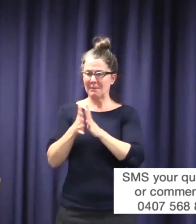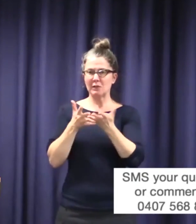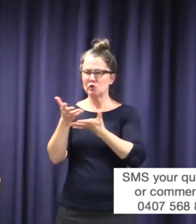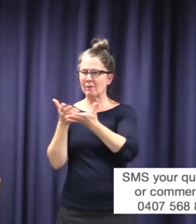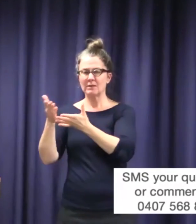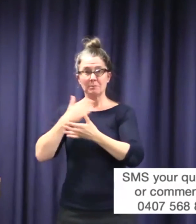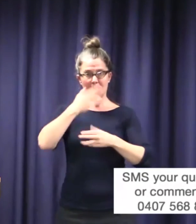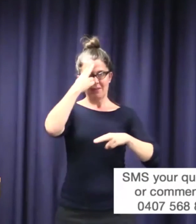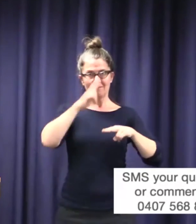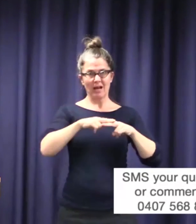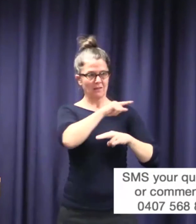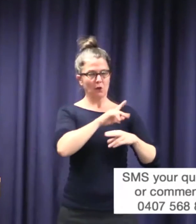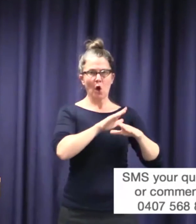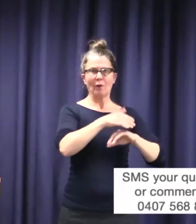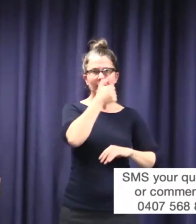are over 65,